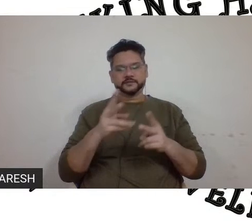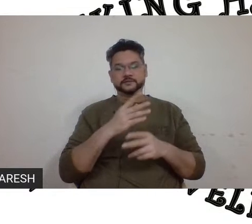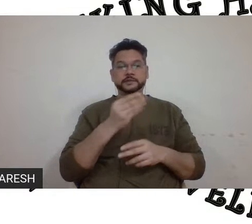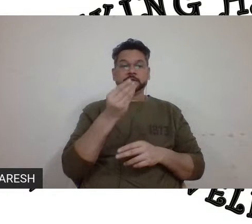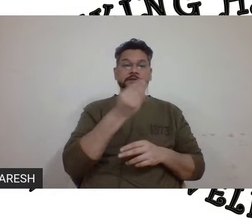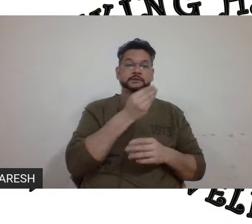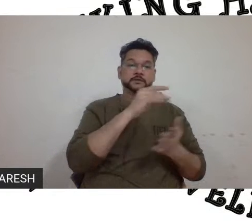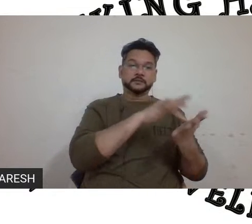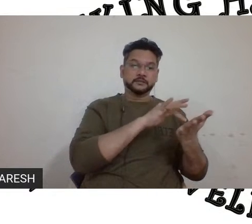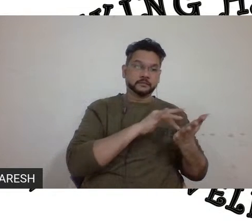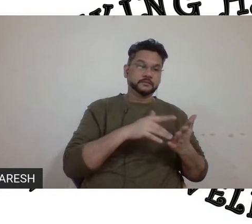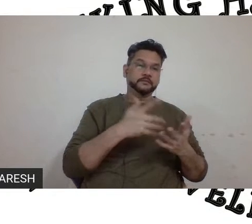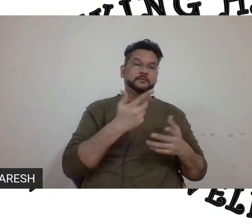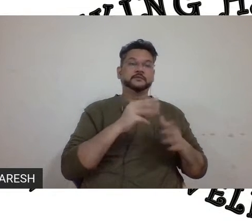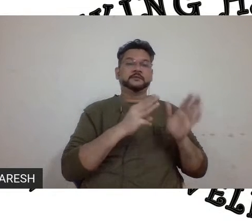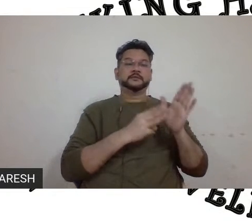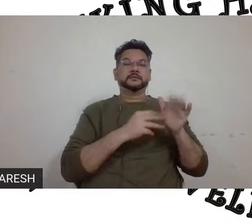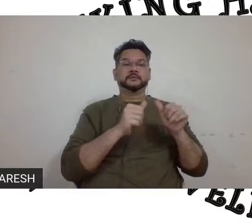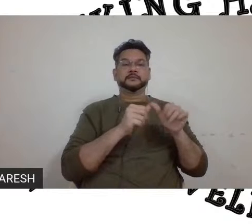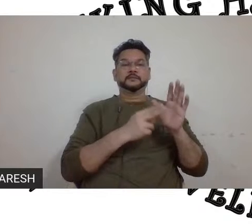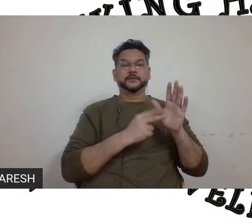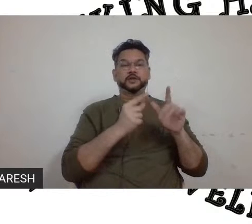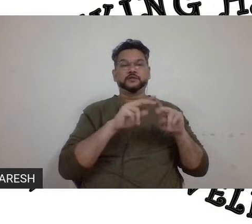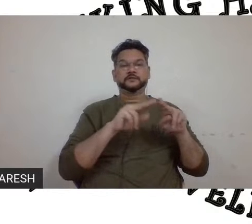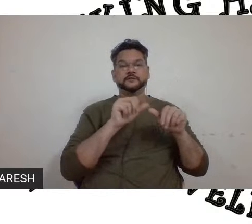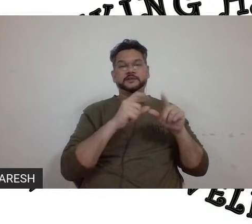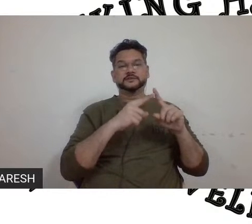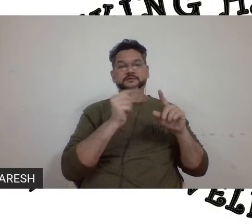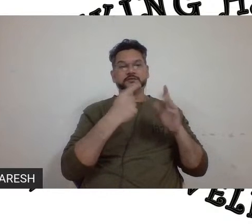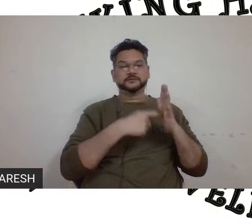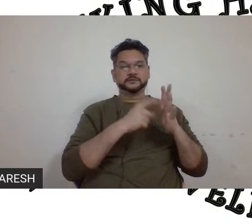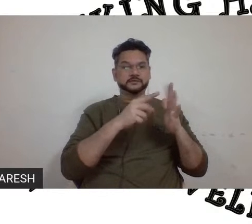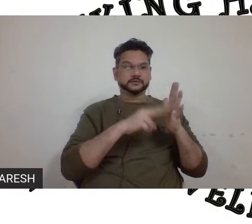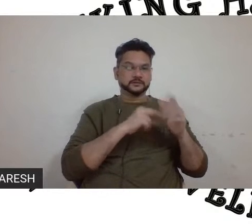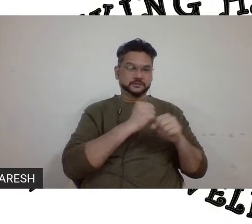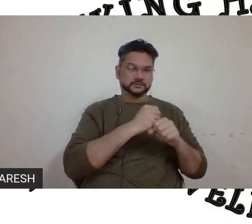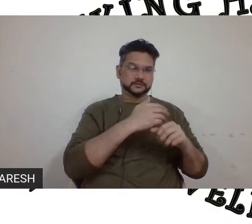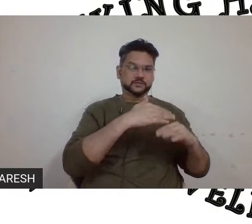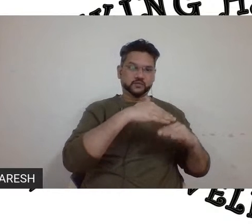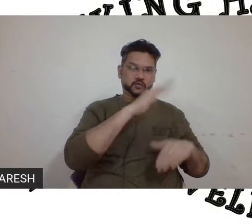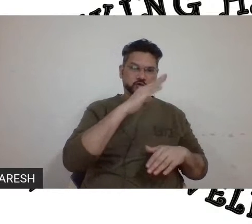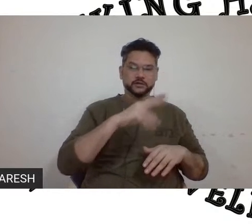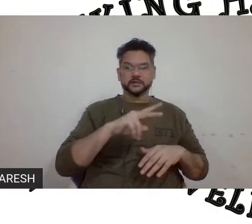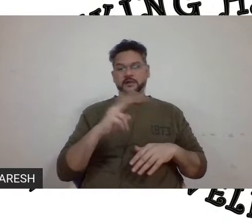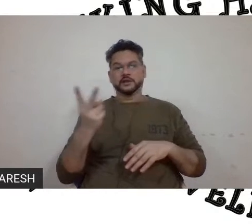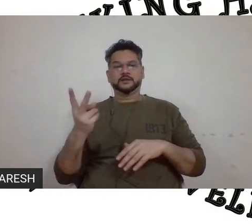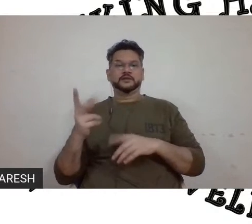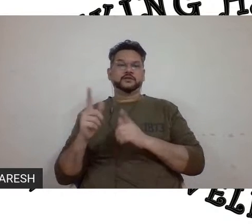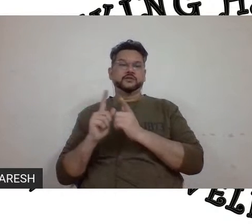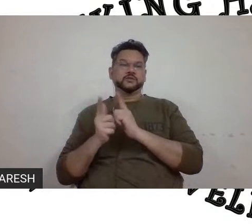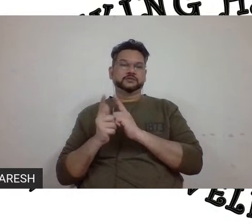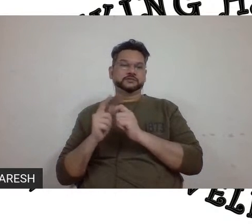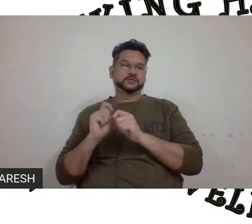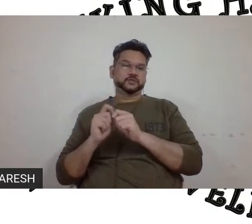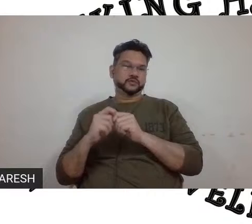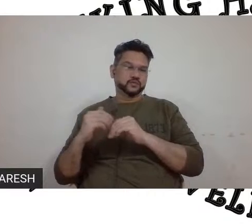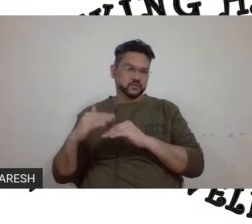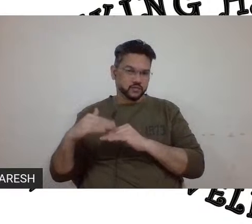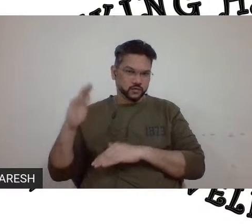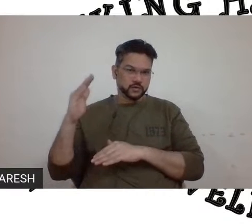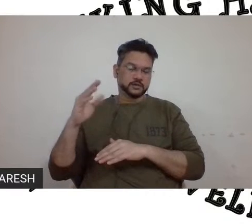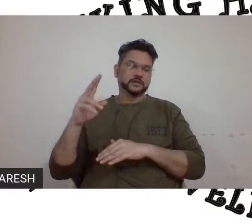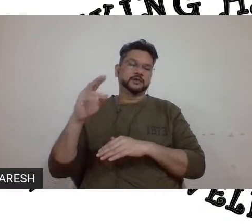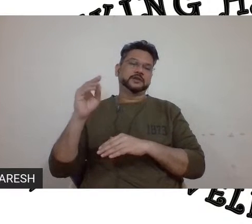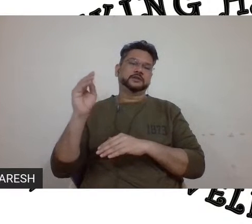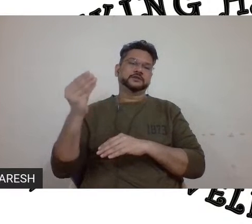in manufacturing. You may see tier town having high opportunity in logistics. Some areas you will see